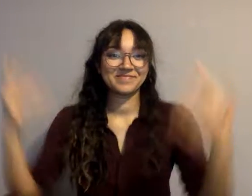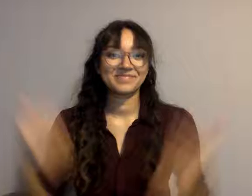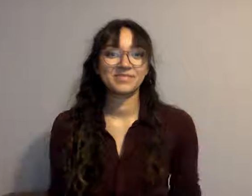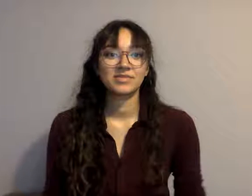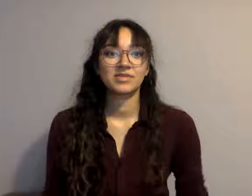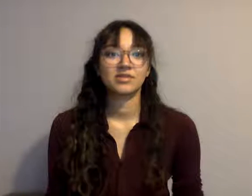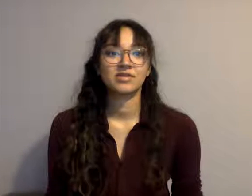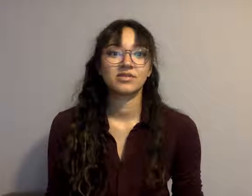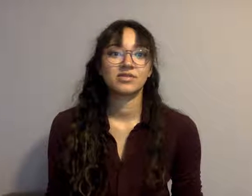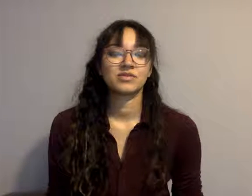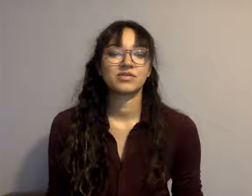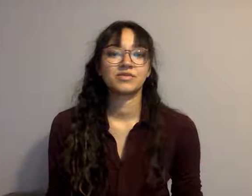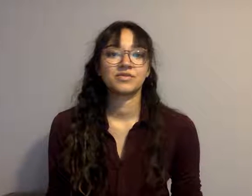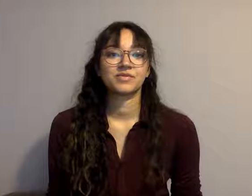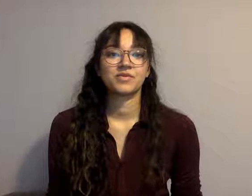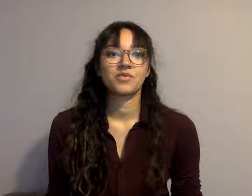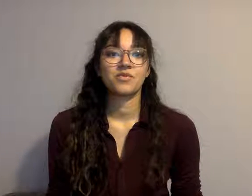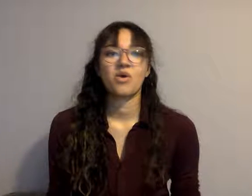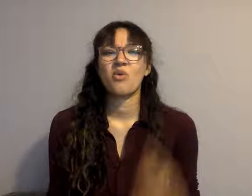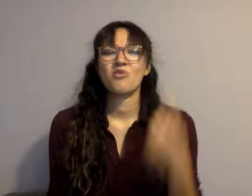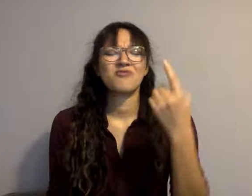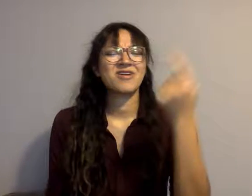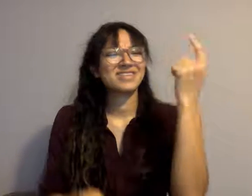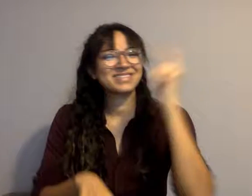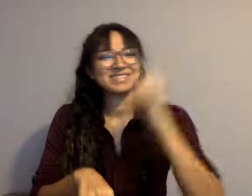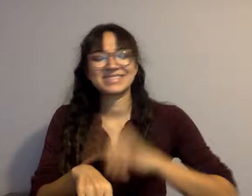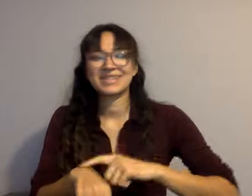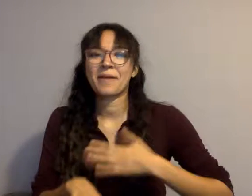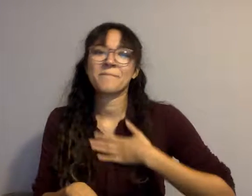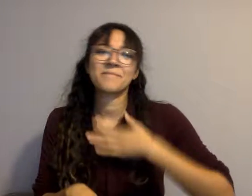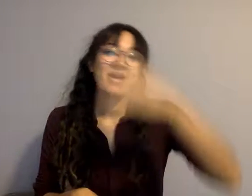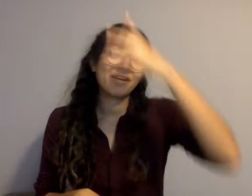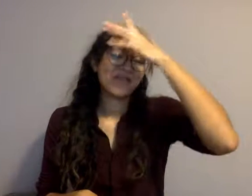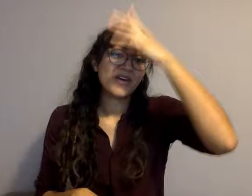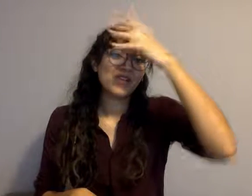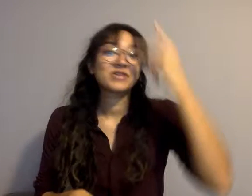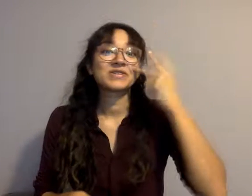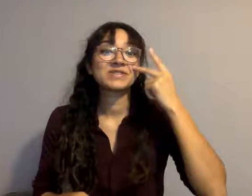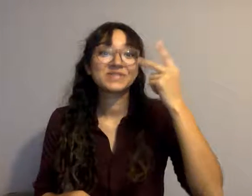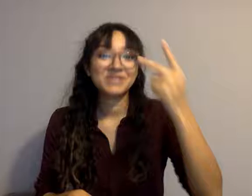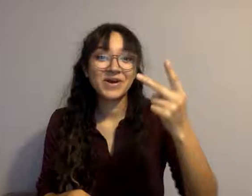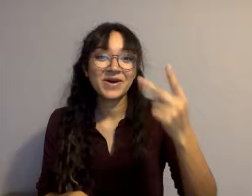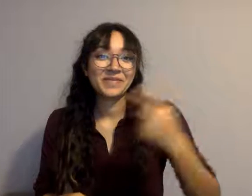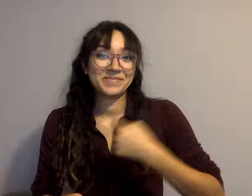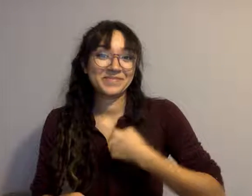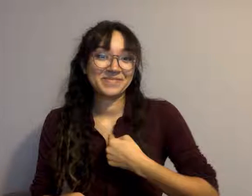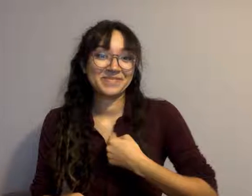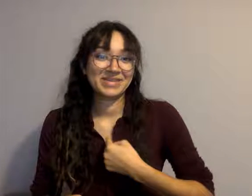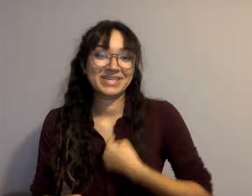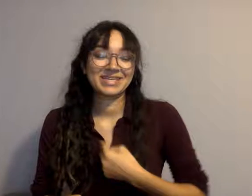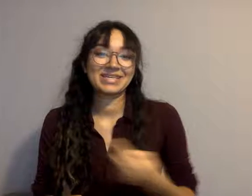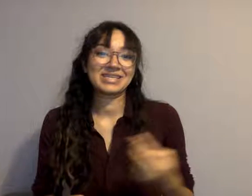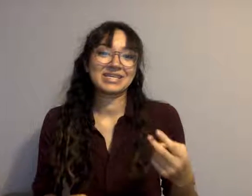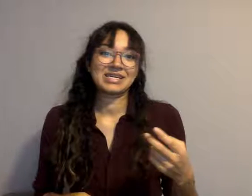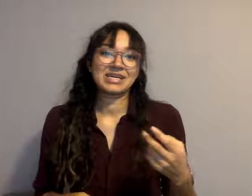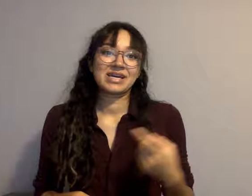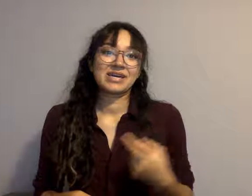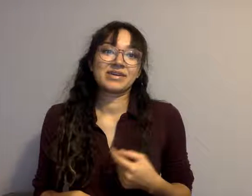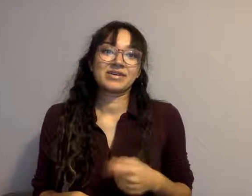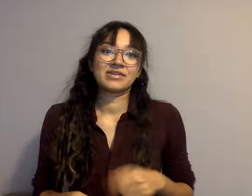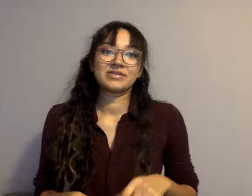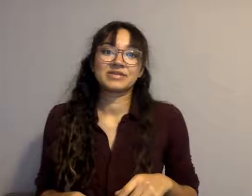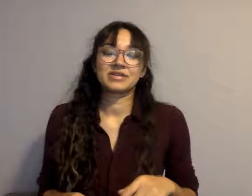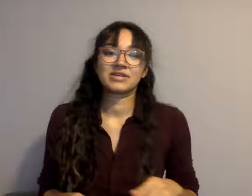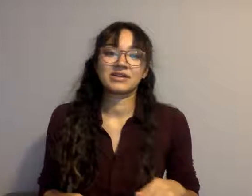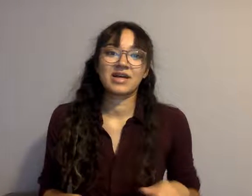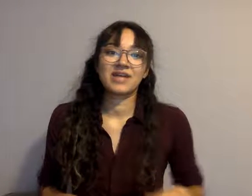It was the only time that my father ever saw me perform live, and I dedicate this talk to his memory.